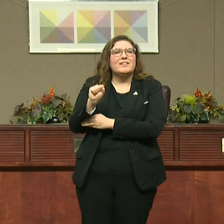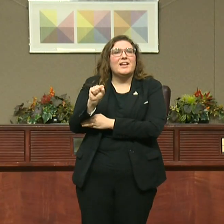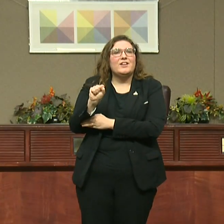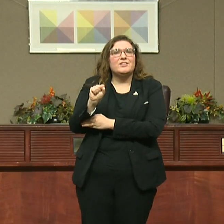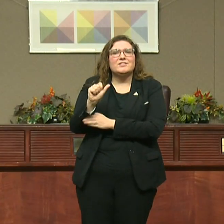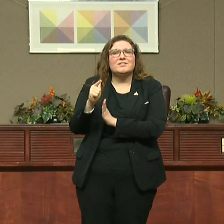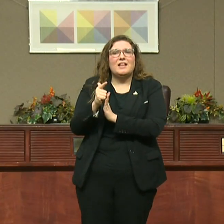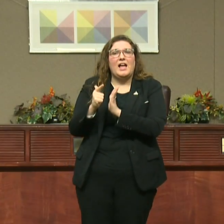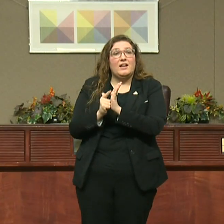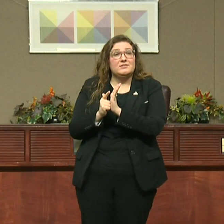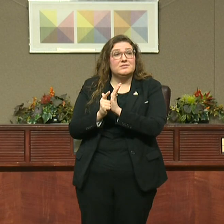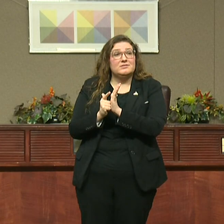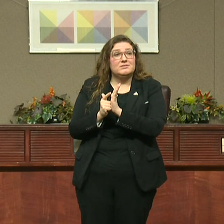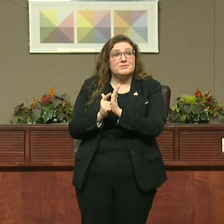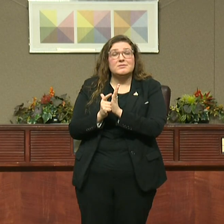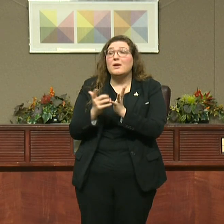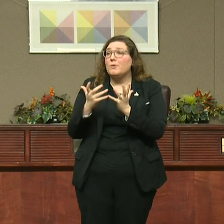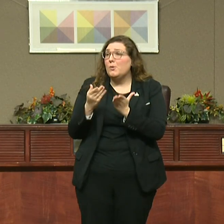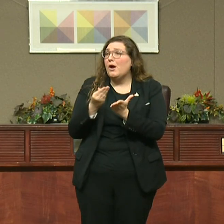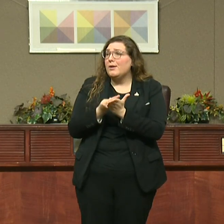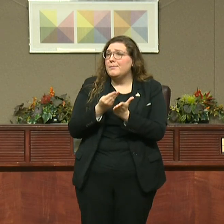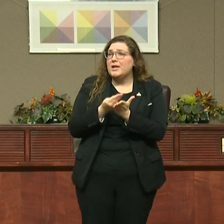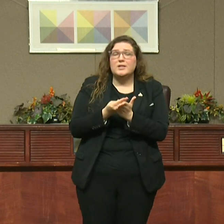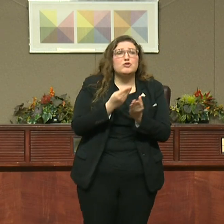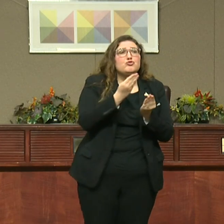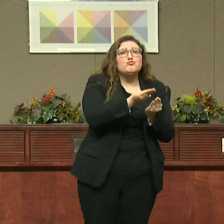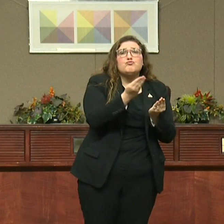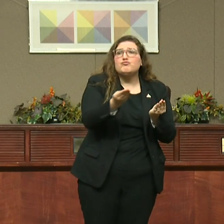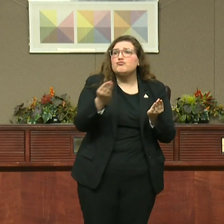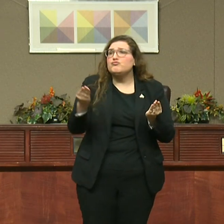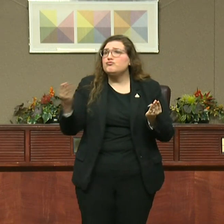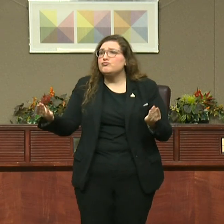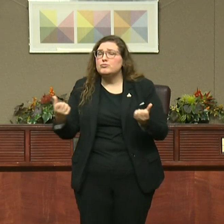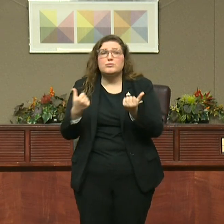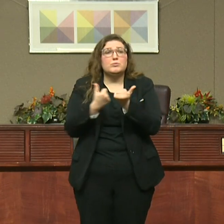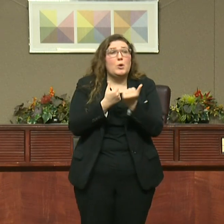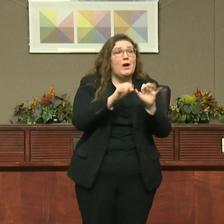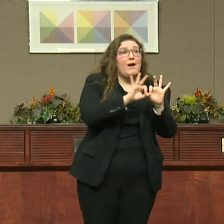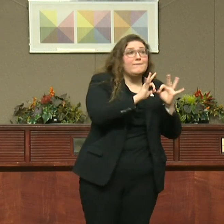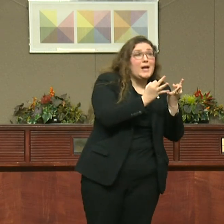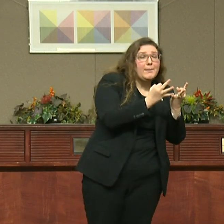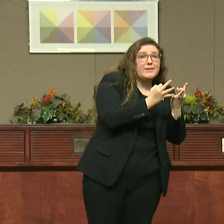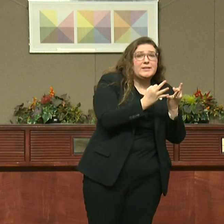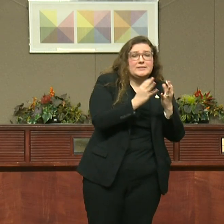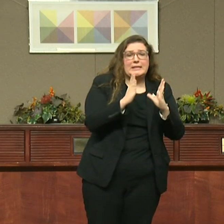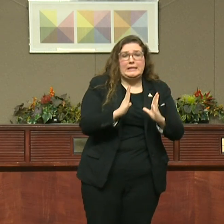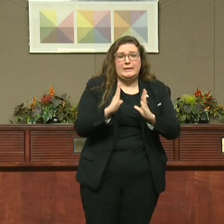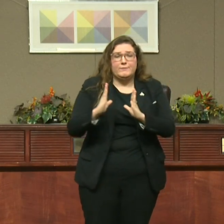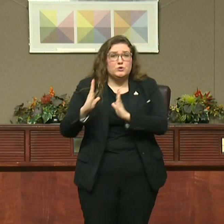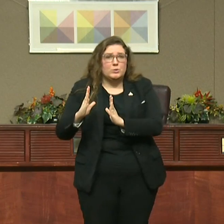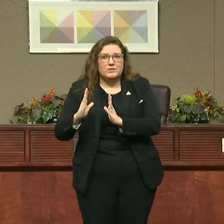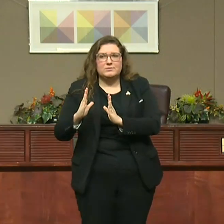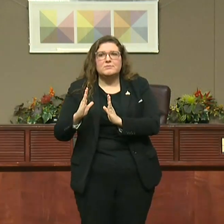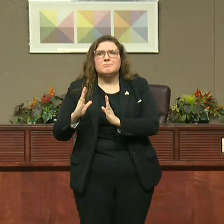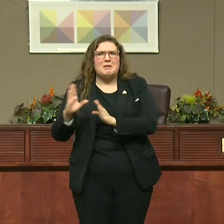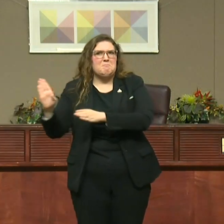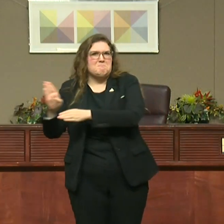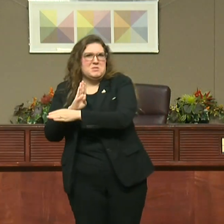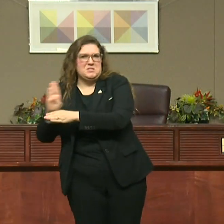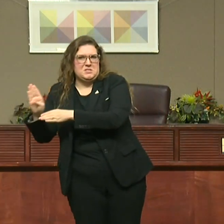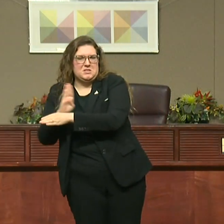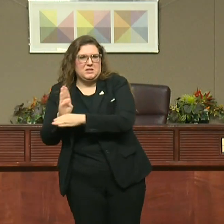our community to help families, individuals, and businesses. We rolled that out this week.